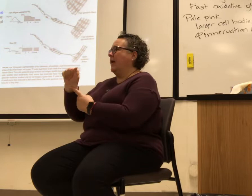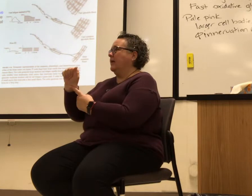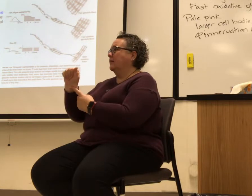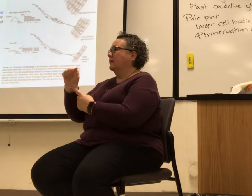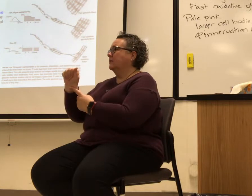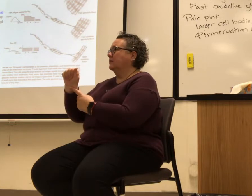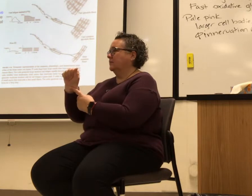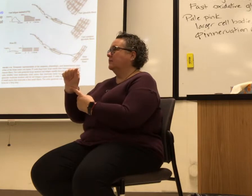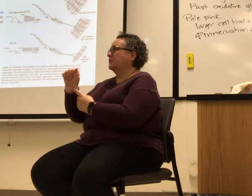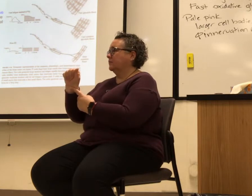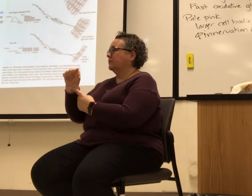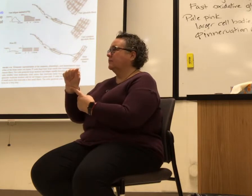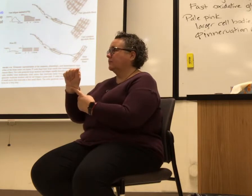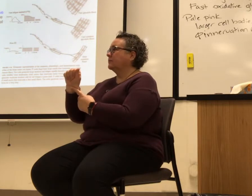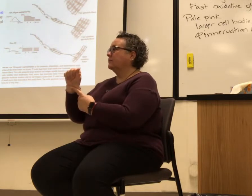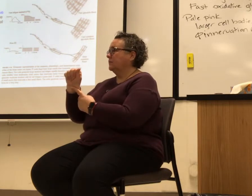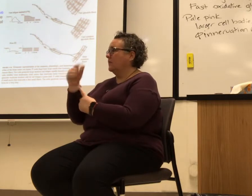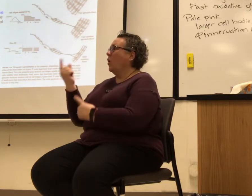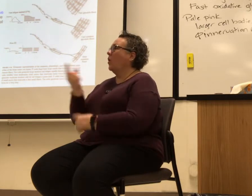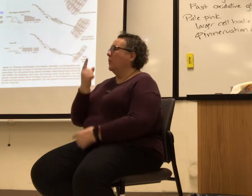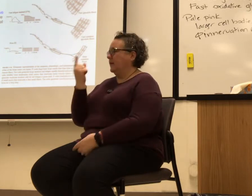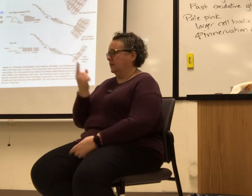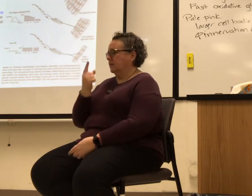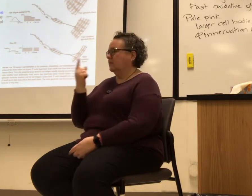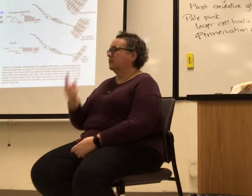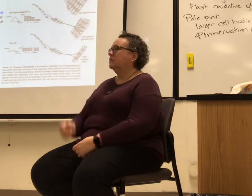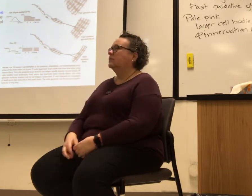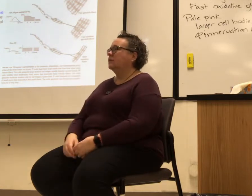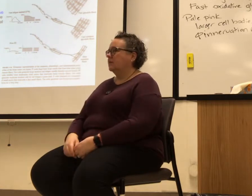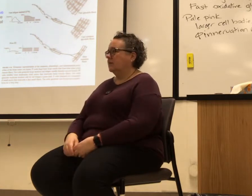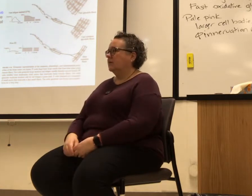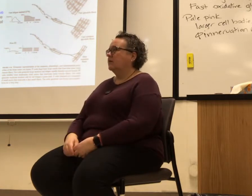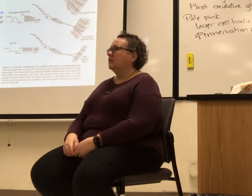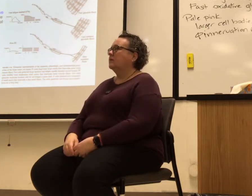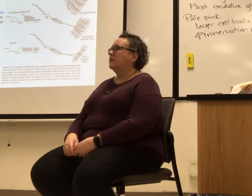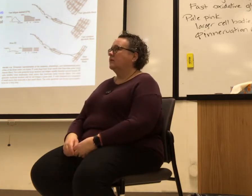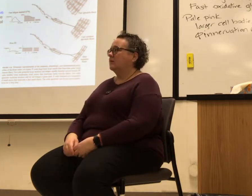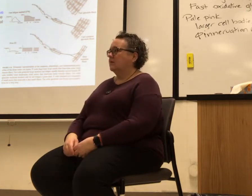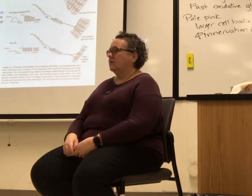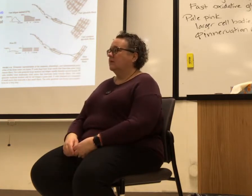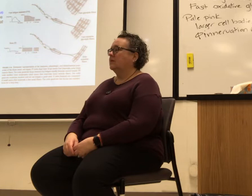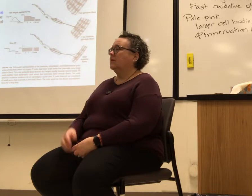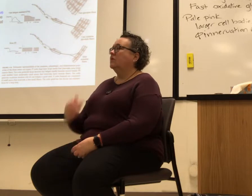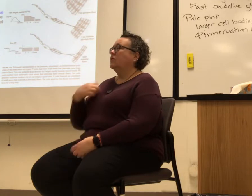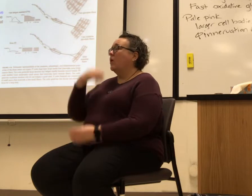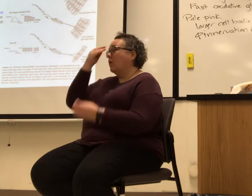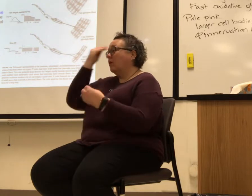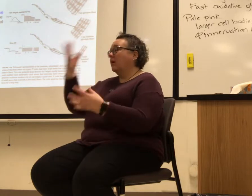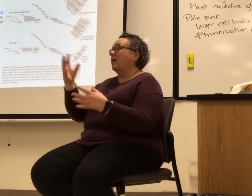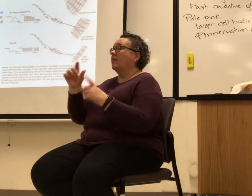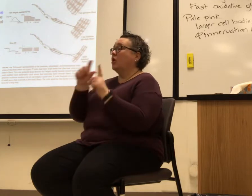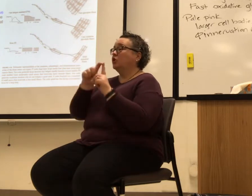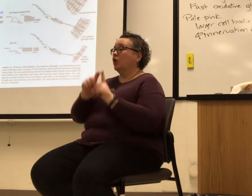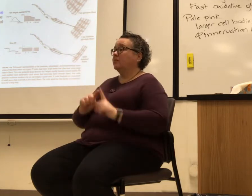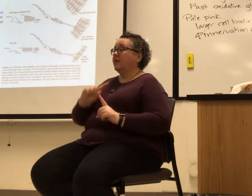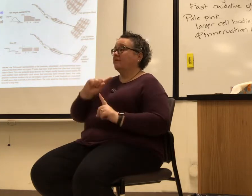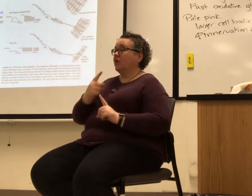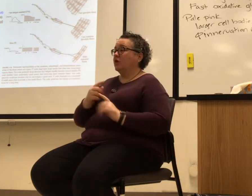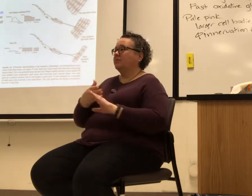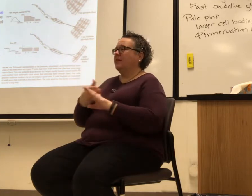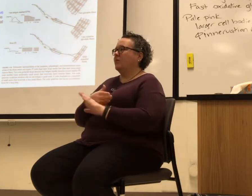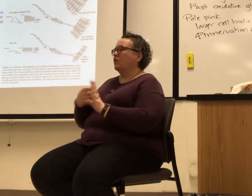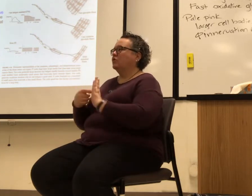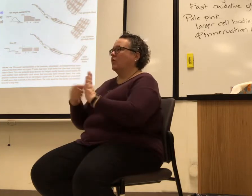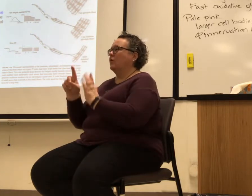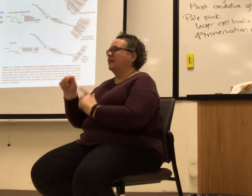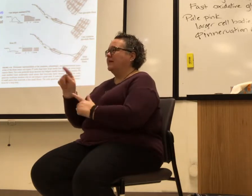So these are kind of, it's like I'm giving you the terms first, before I show you the data, okay? Usually it's reverse. You look at the